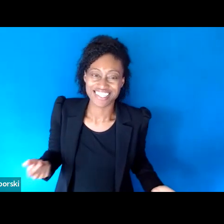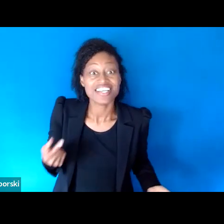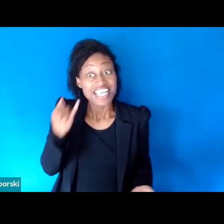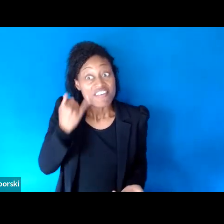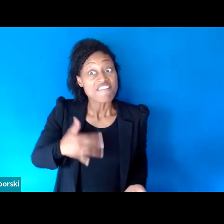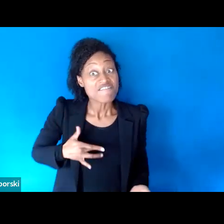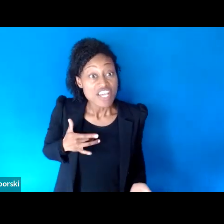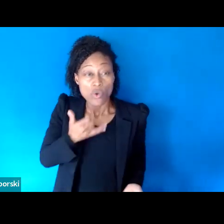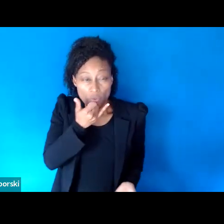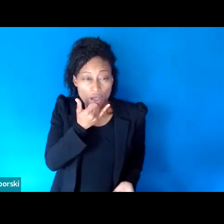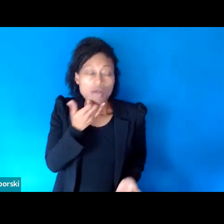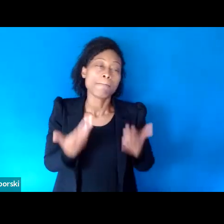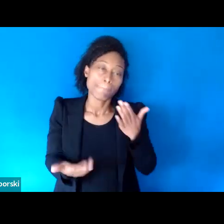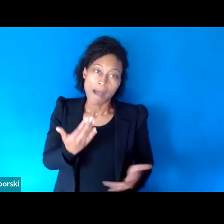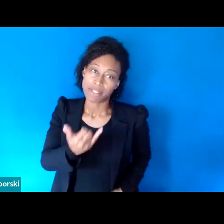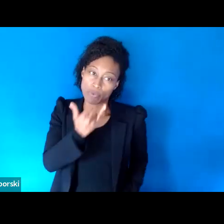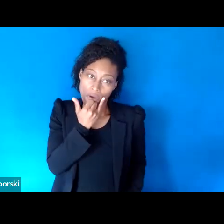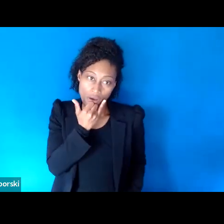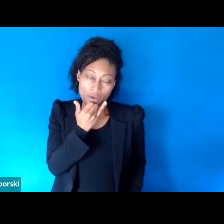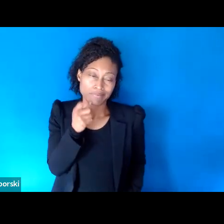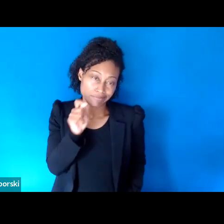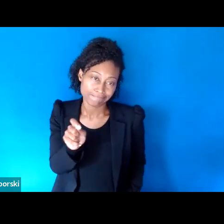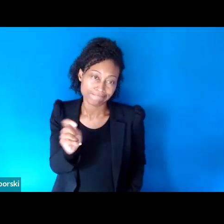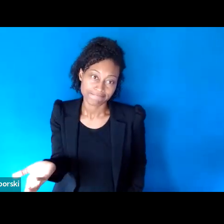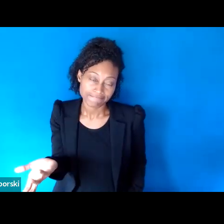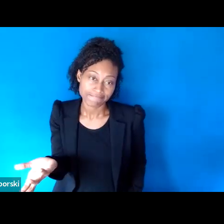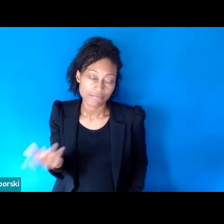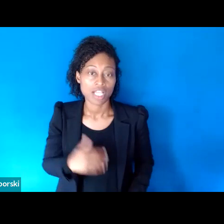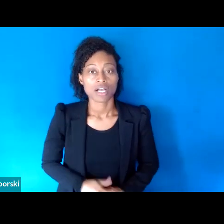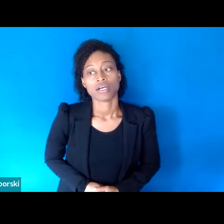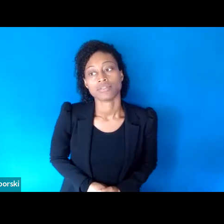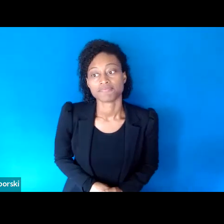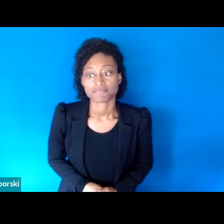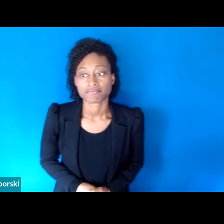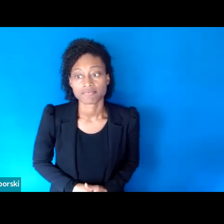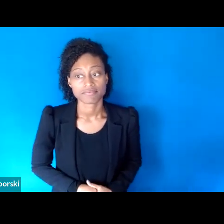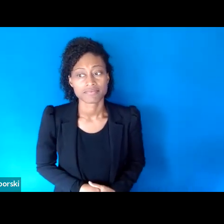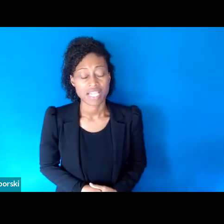if it's a group about a certain another group